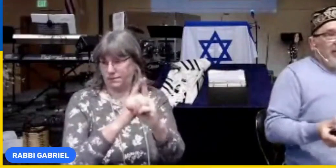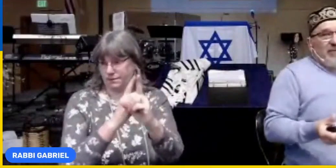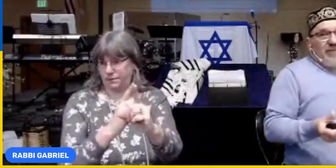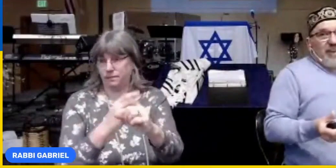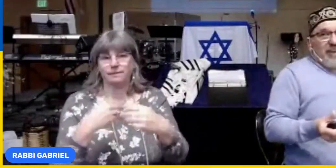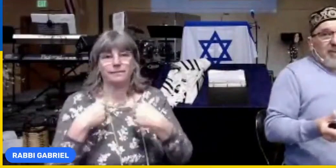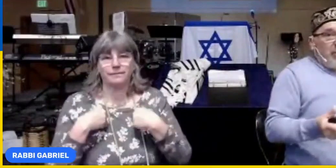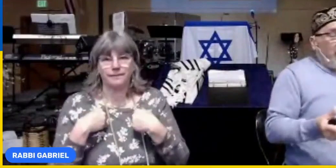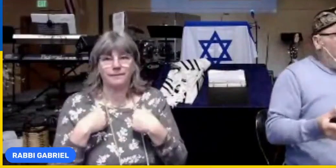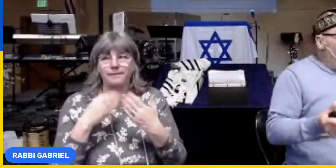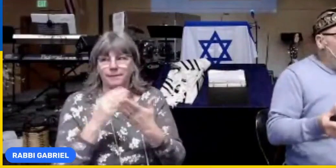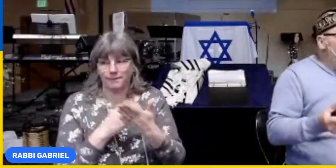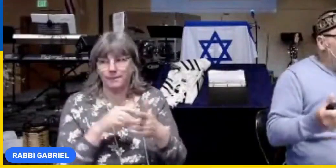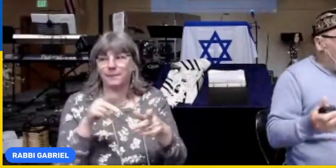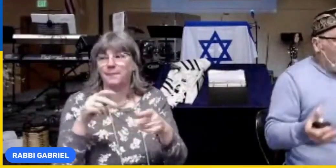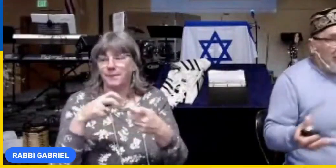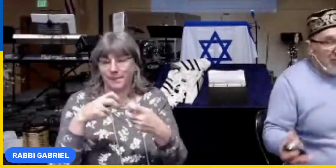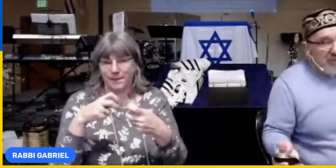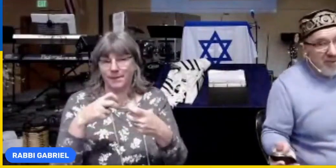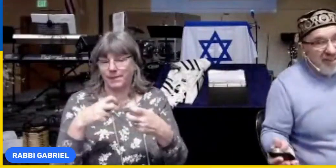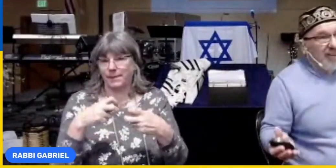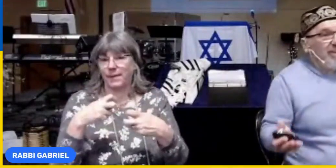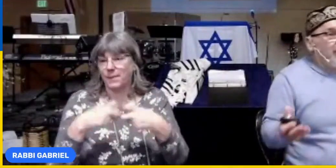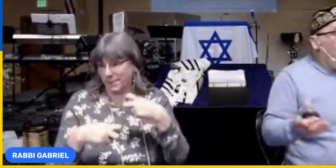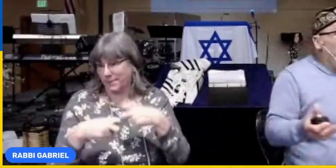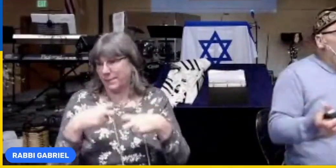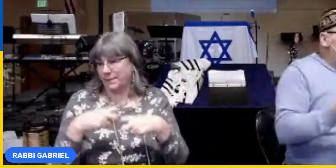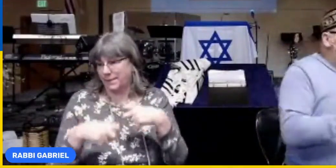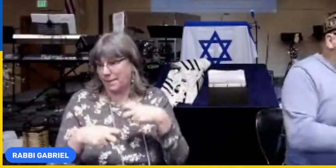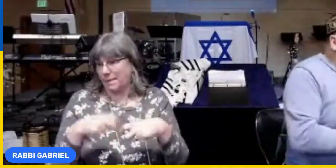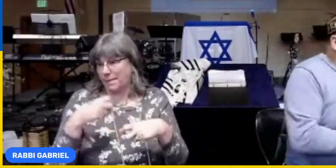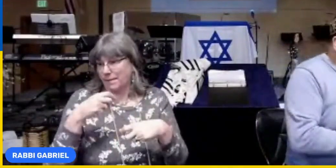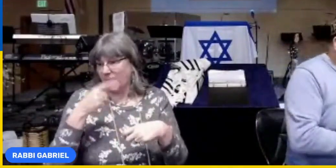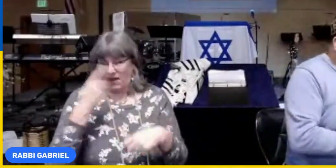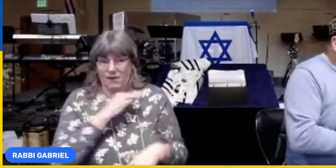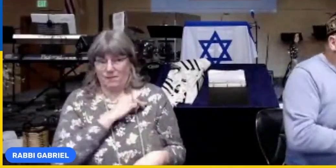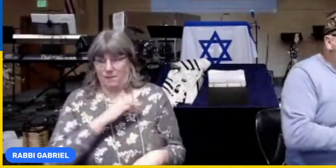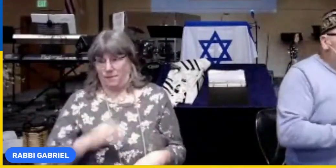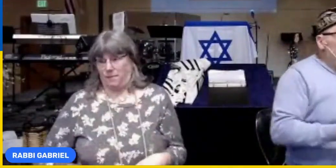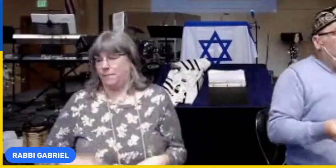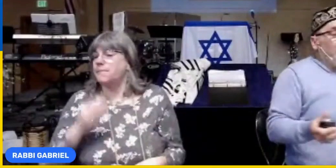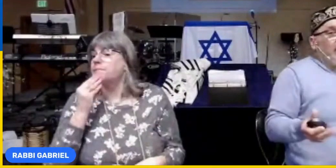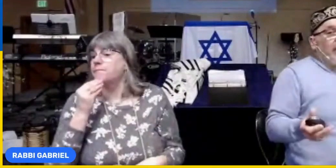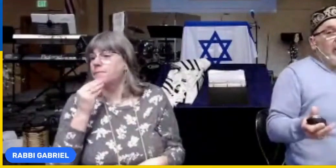Israel. They were the early Messianic Jews from the Gentiles.